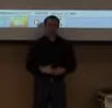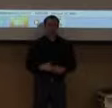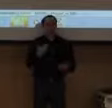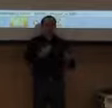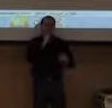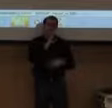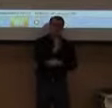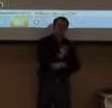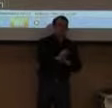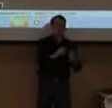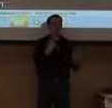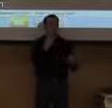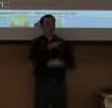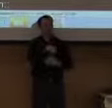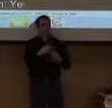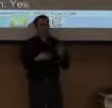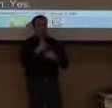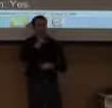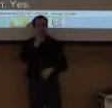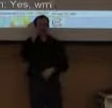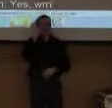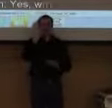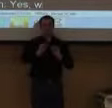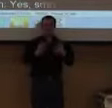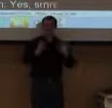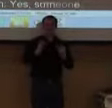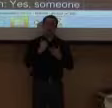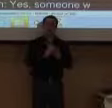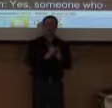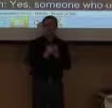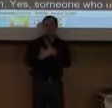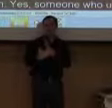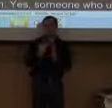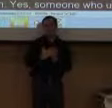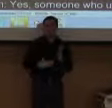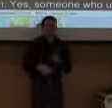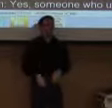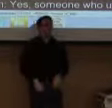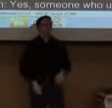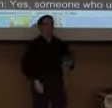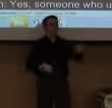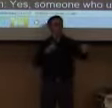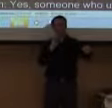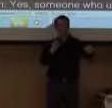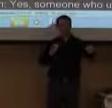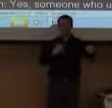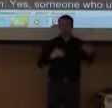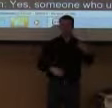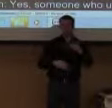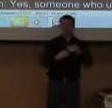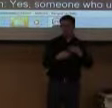maybe not Ben necessarily, but someone involved in the project that understands can help them out. Absolutely. And I can just add